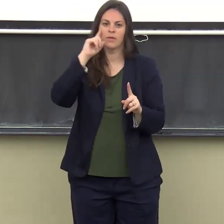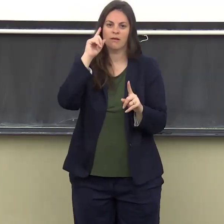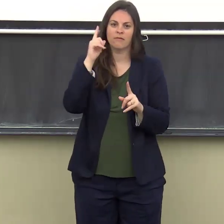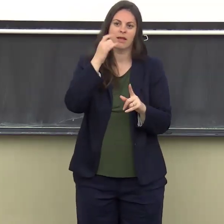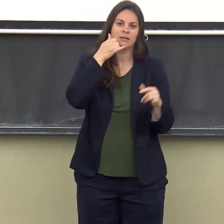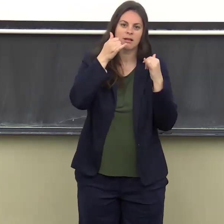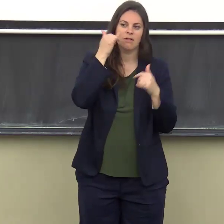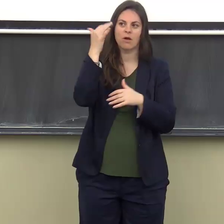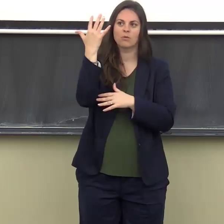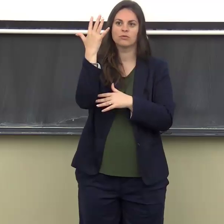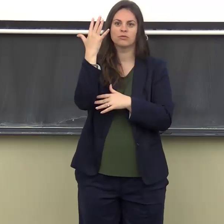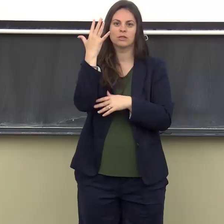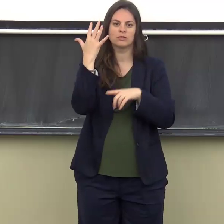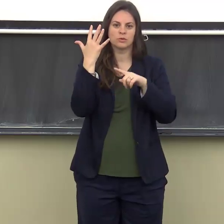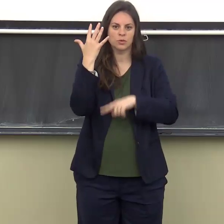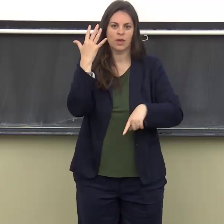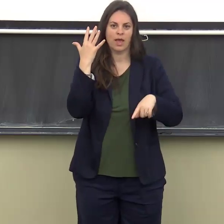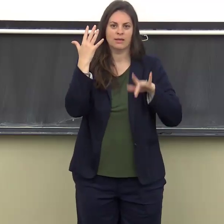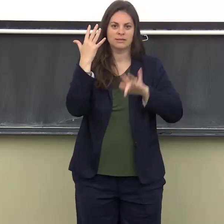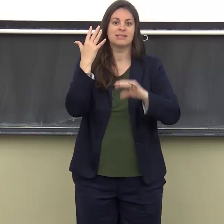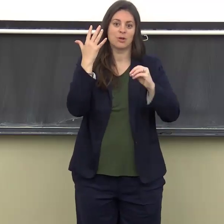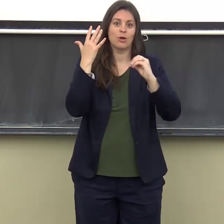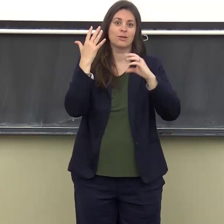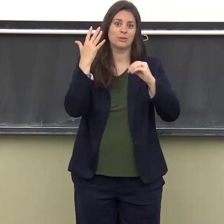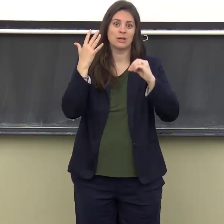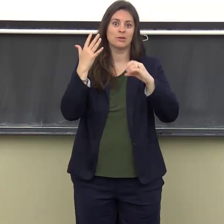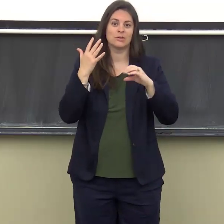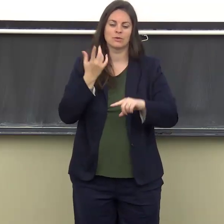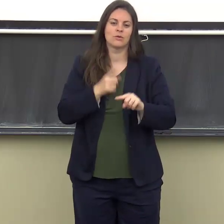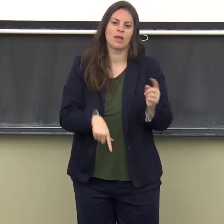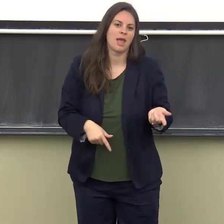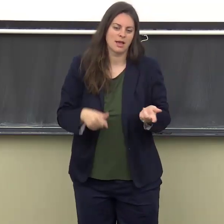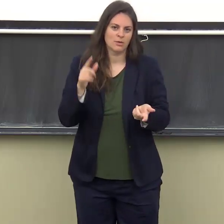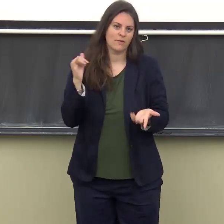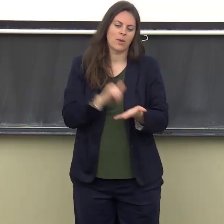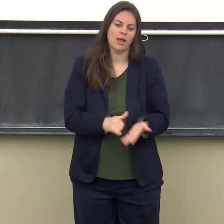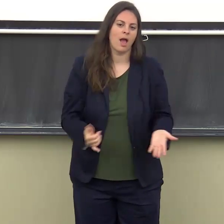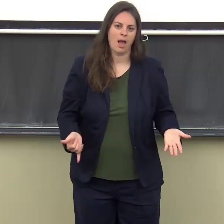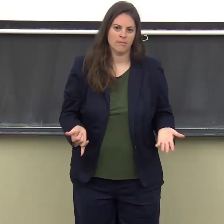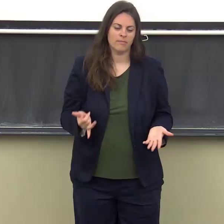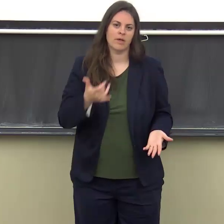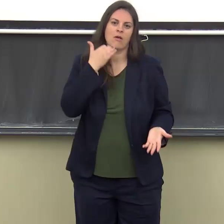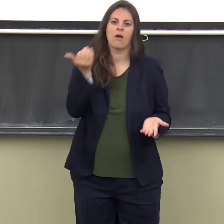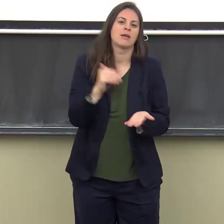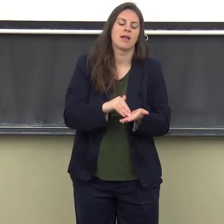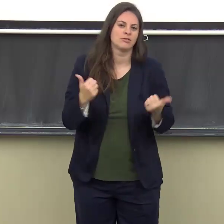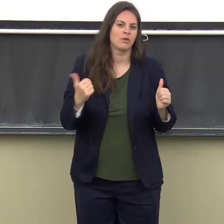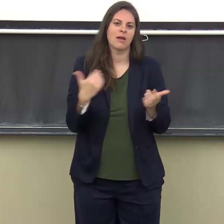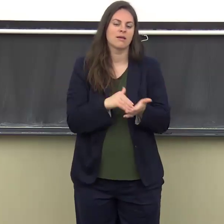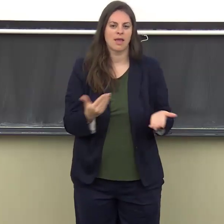get out of them. There's no zero you can press because it's just basically just hang up. And these standards are so low in terms of who you